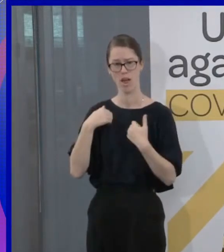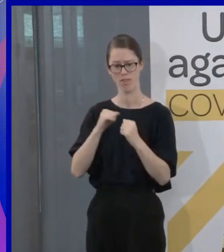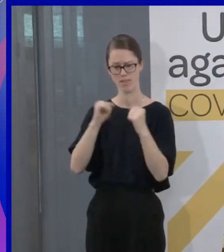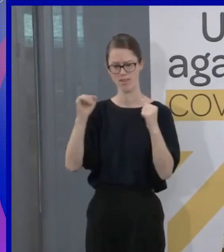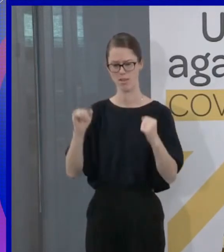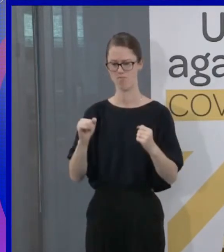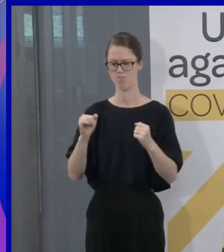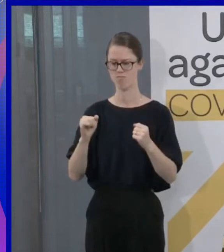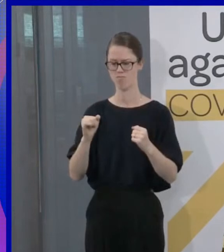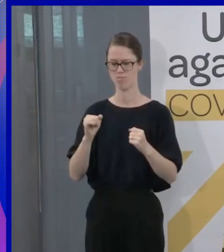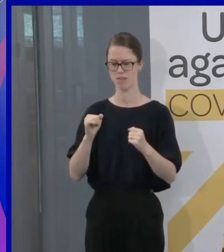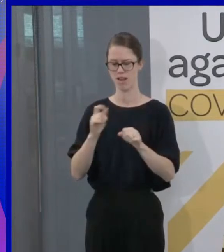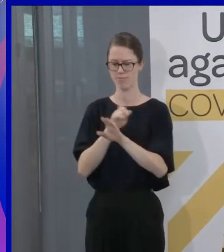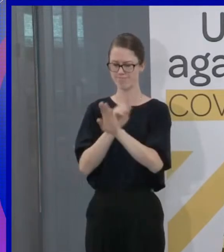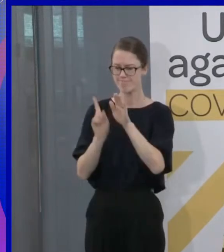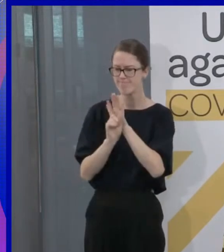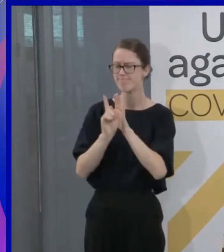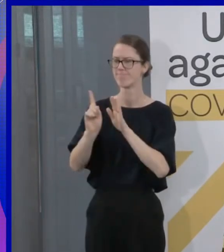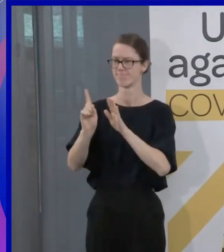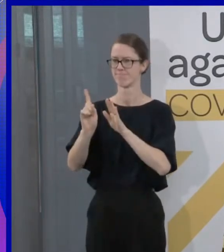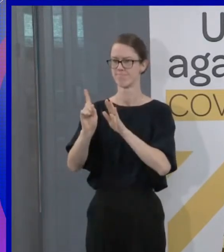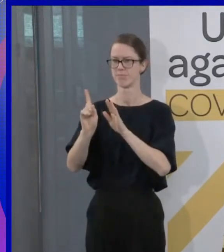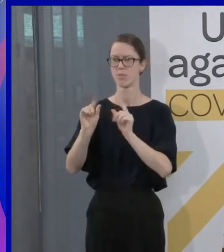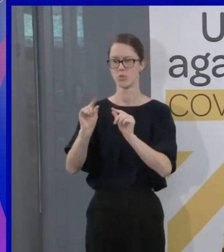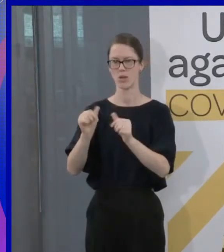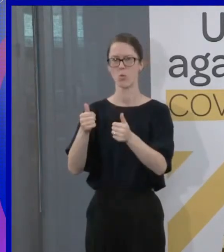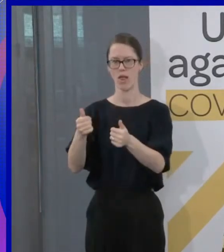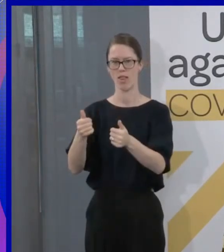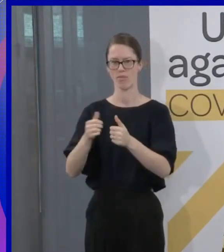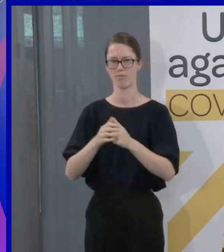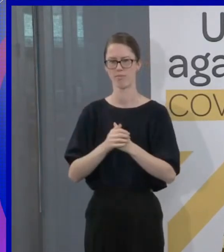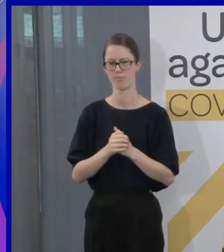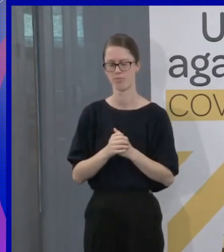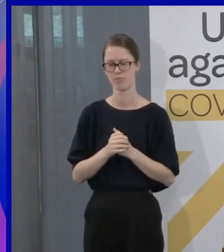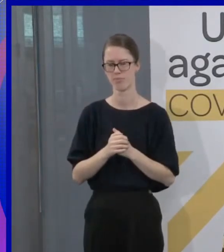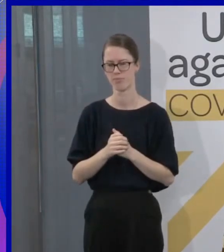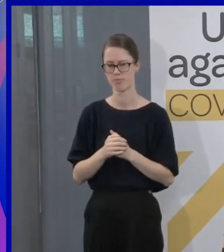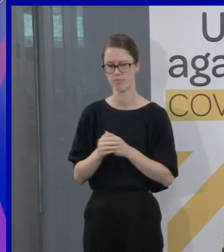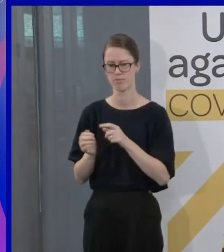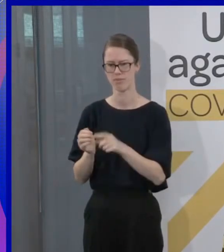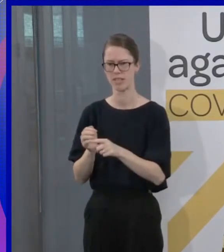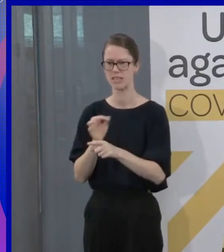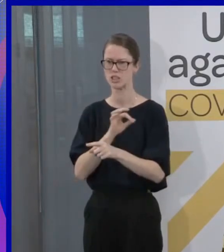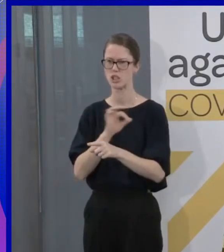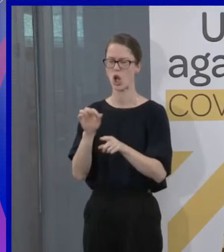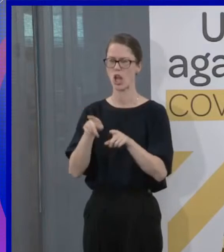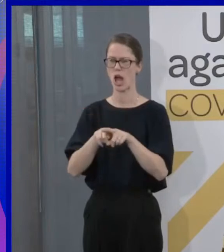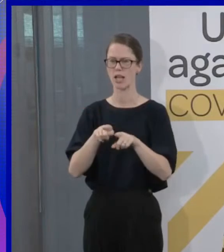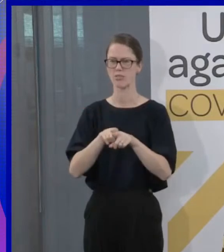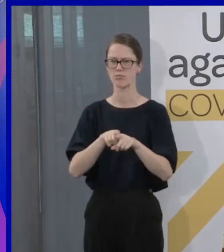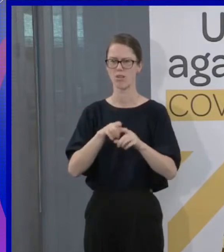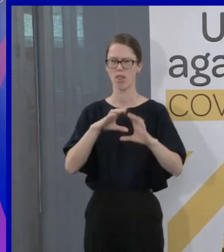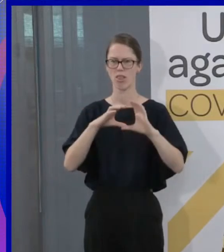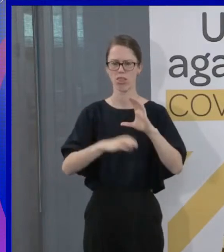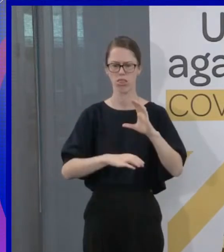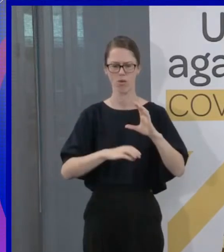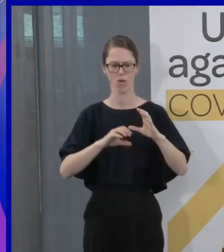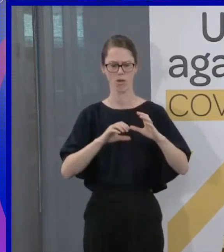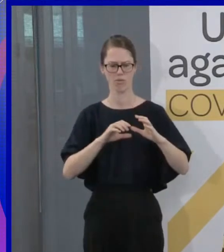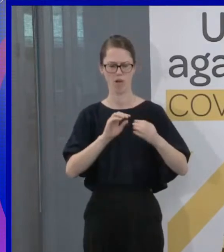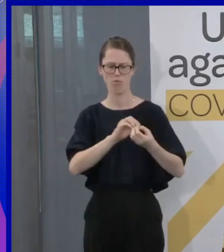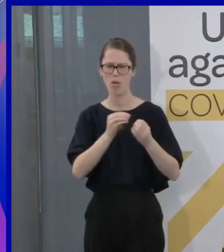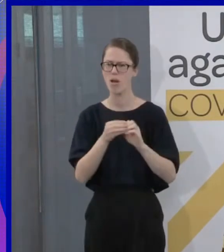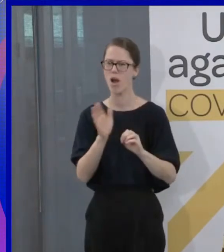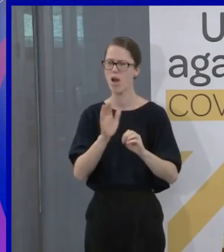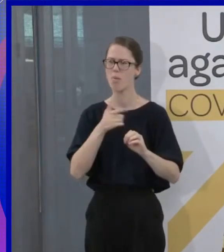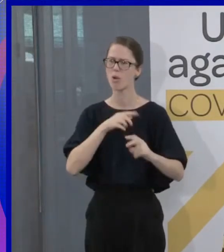up enormously as they have over the last week when it's asked of them. So I don't think it's so much attention as just something we need to go back and